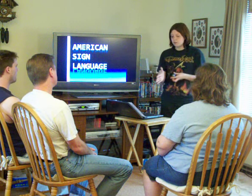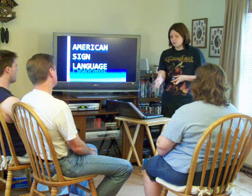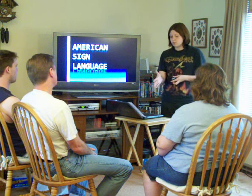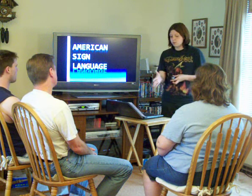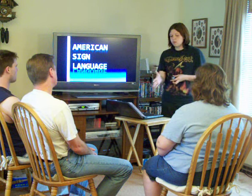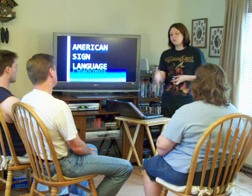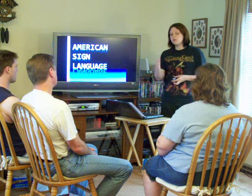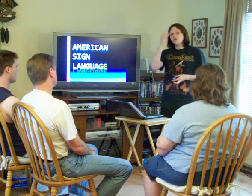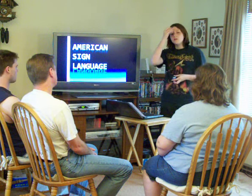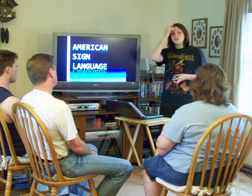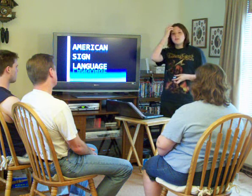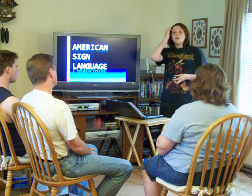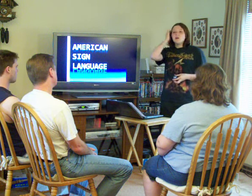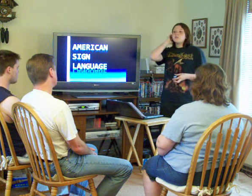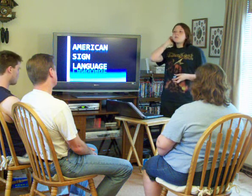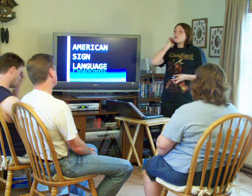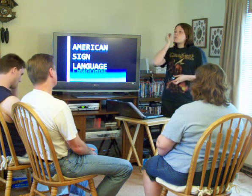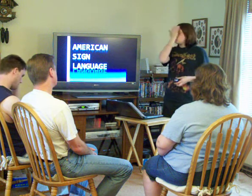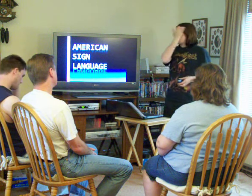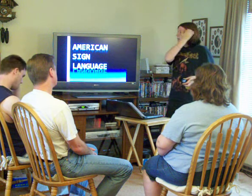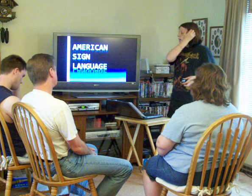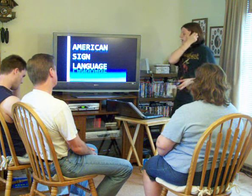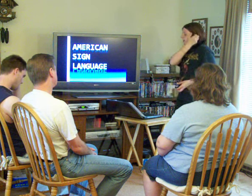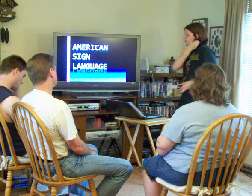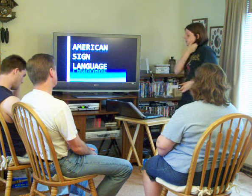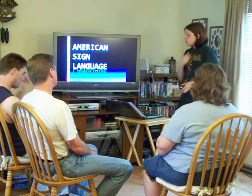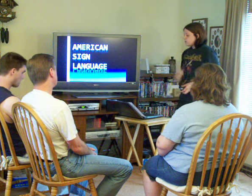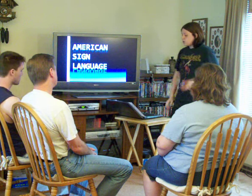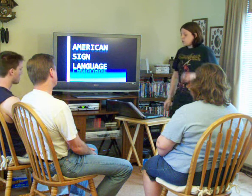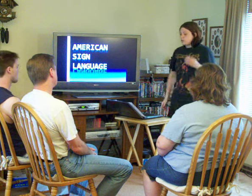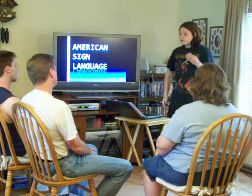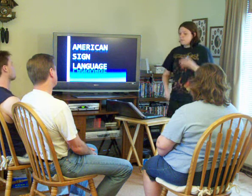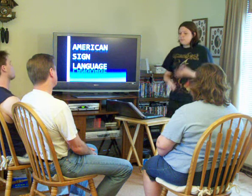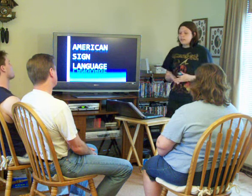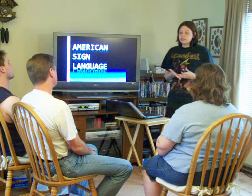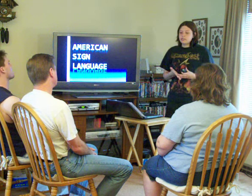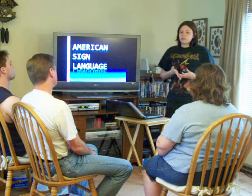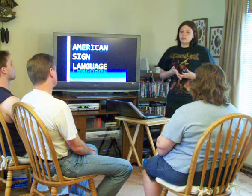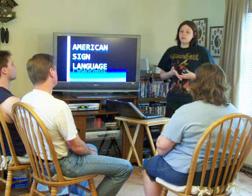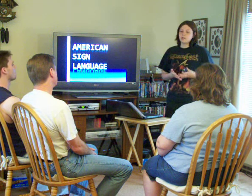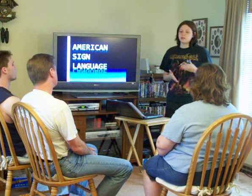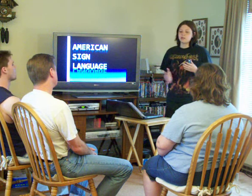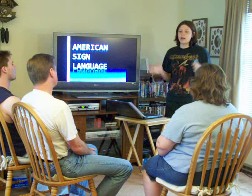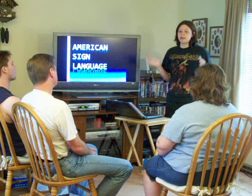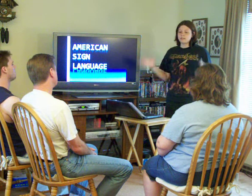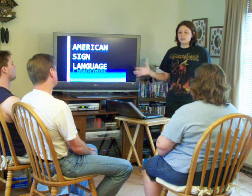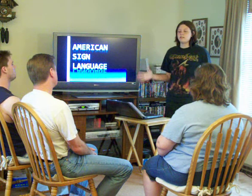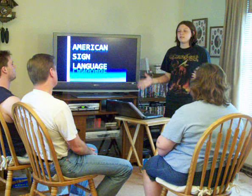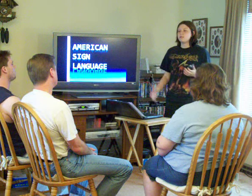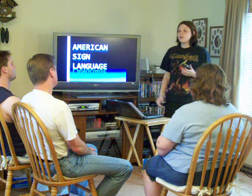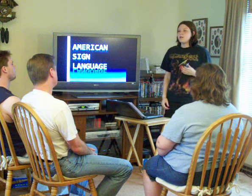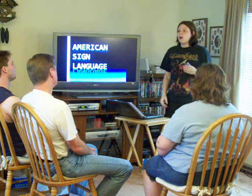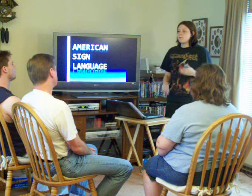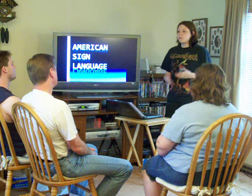person. So today I'm going to be teaching a basic signed sentence. I'm going to be